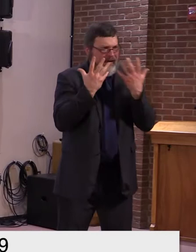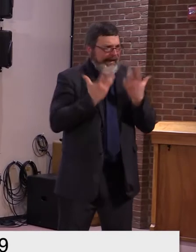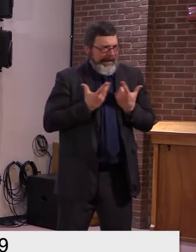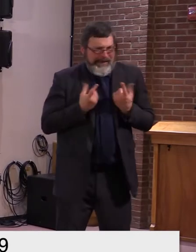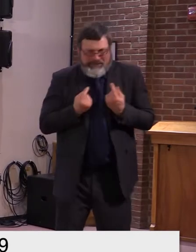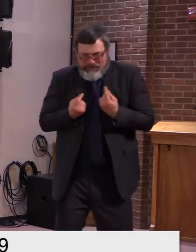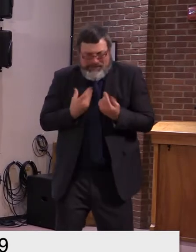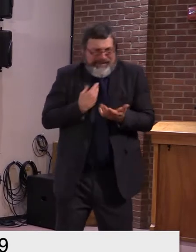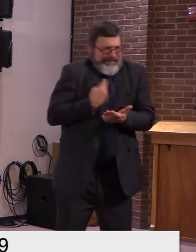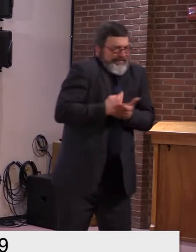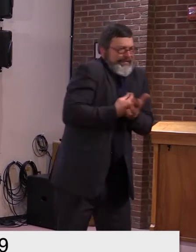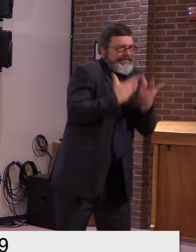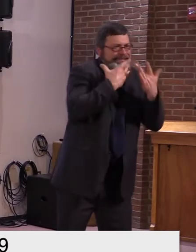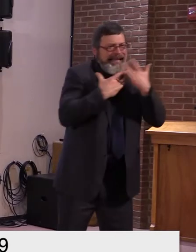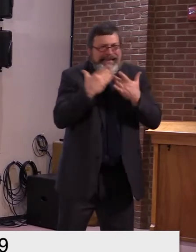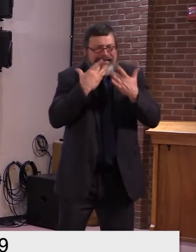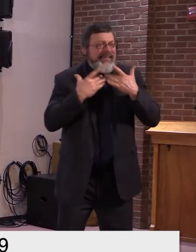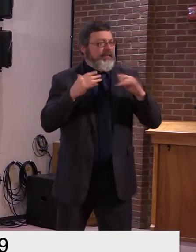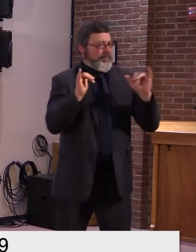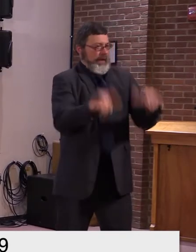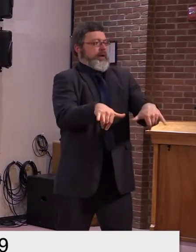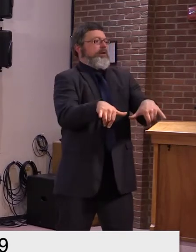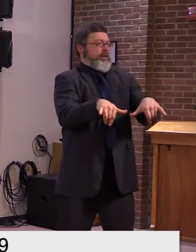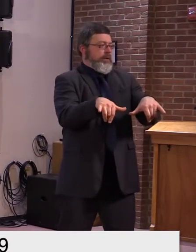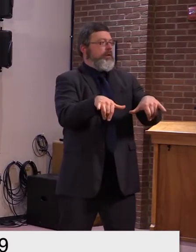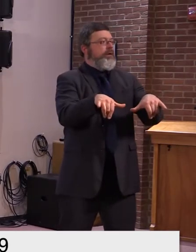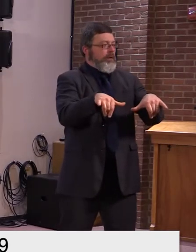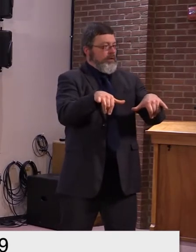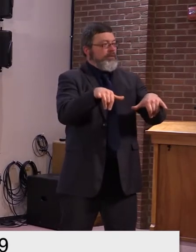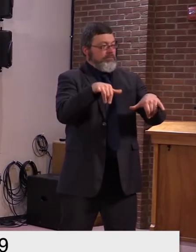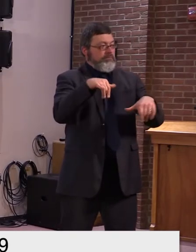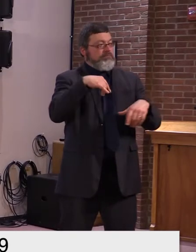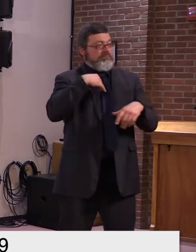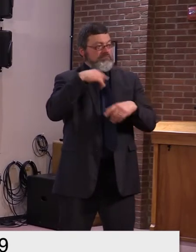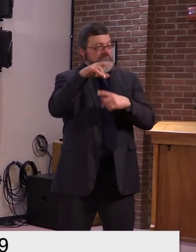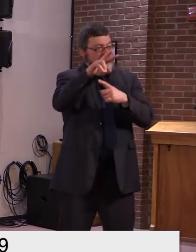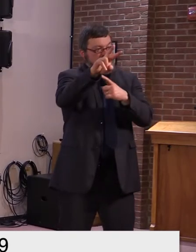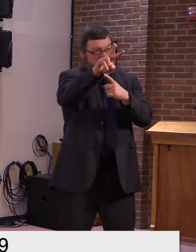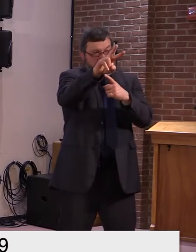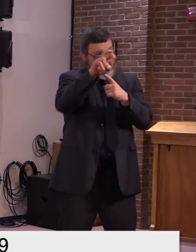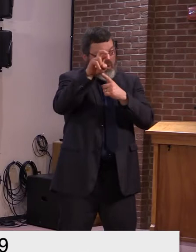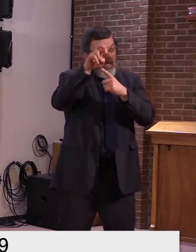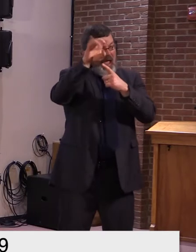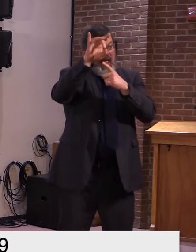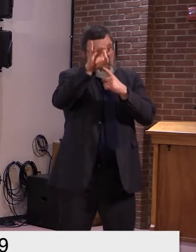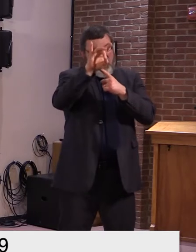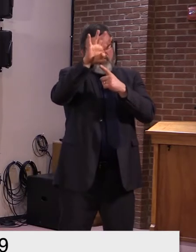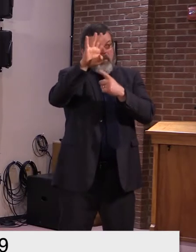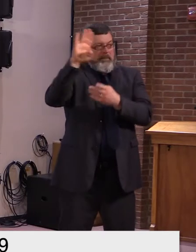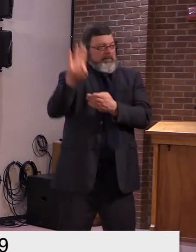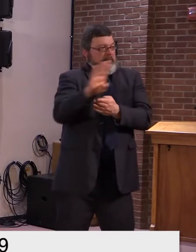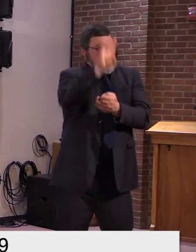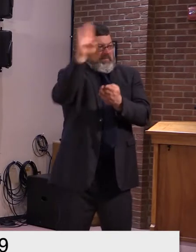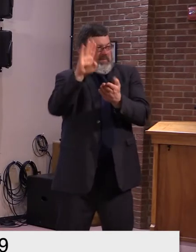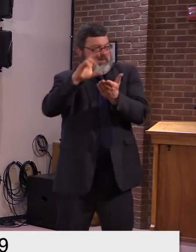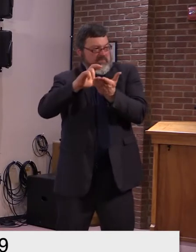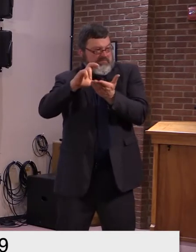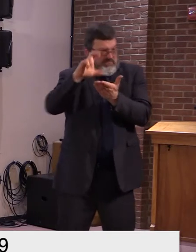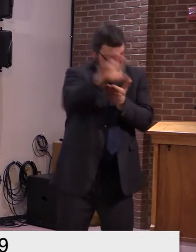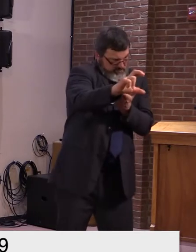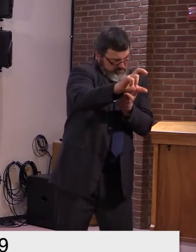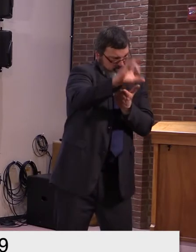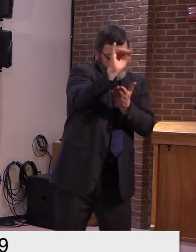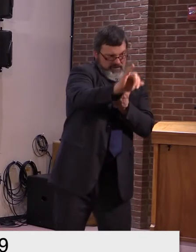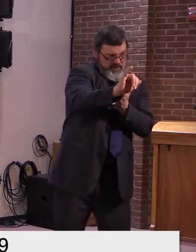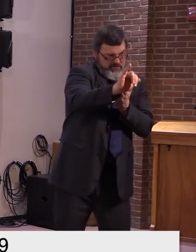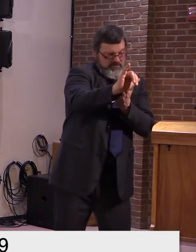$284 billion in additional payroll protection plan funds. Now, this is going to be